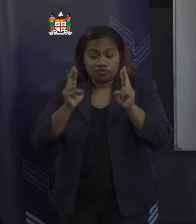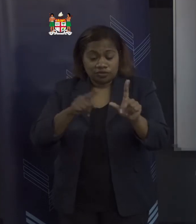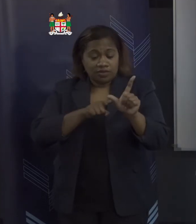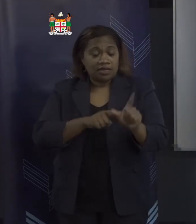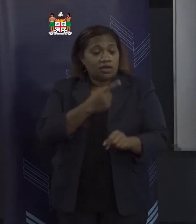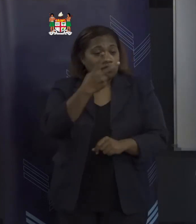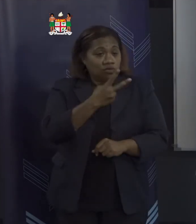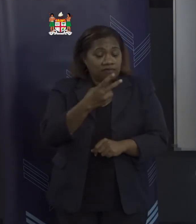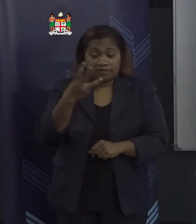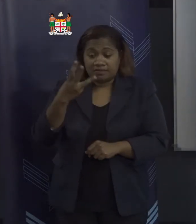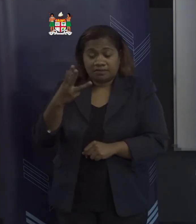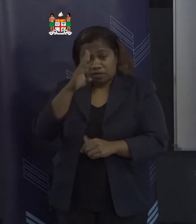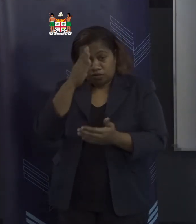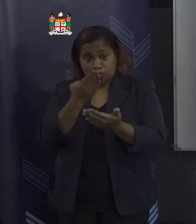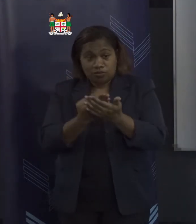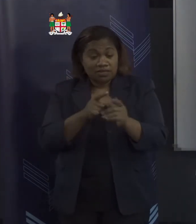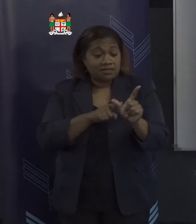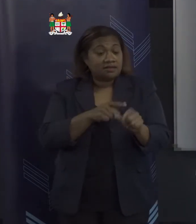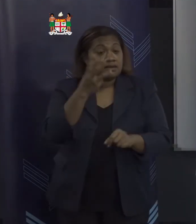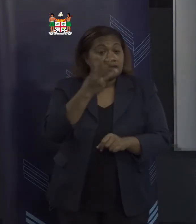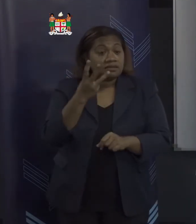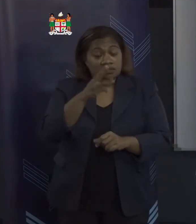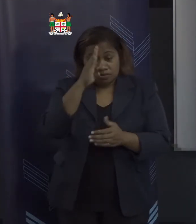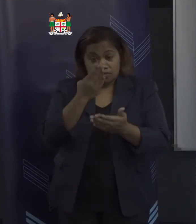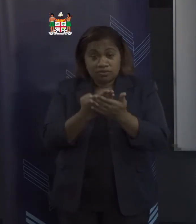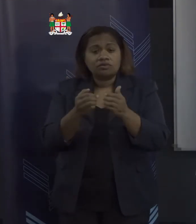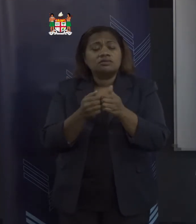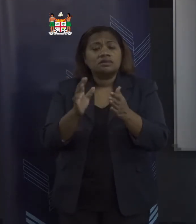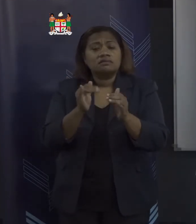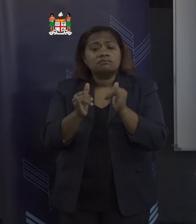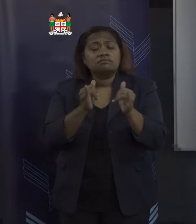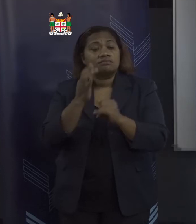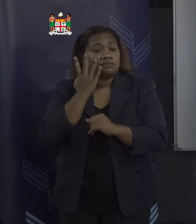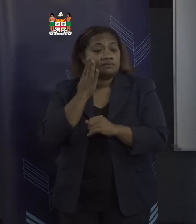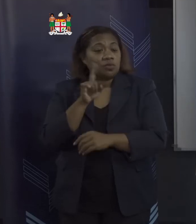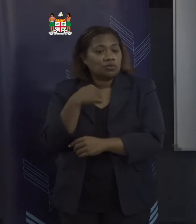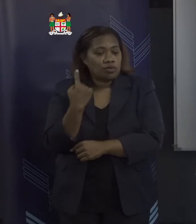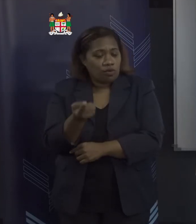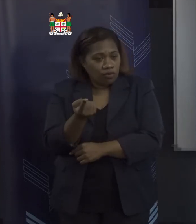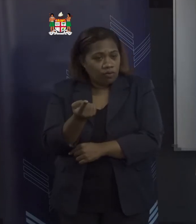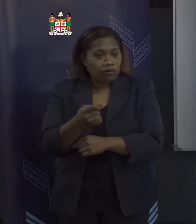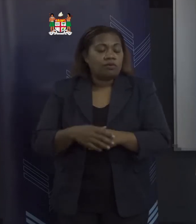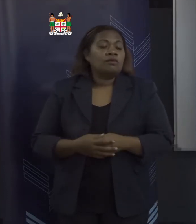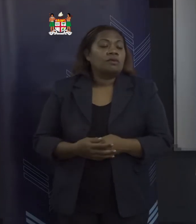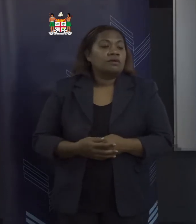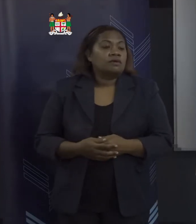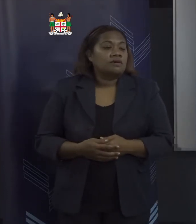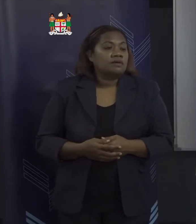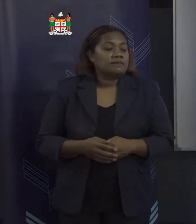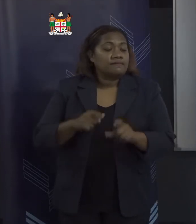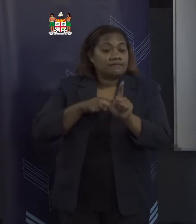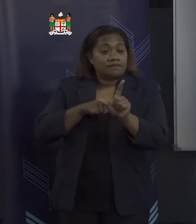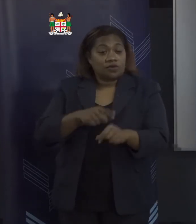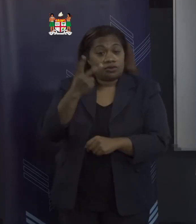students. Our Year 13 students will be commencing the exams from tomorrow, and Year